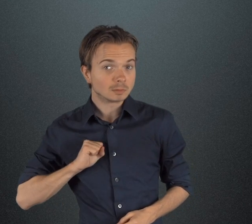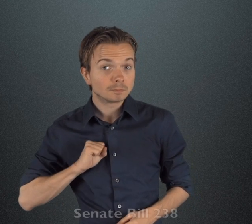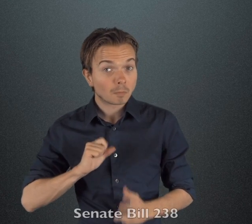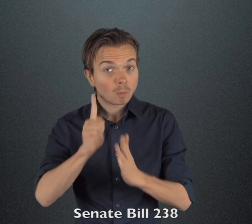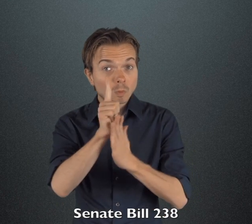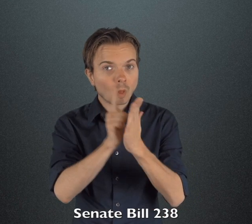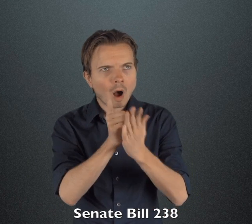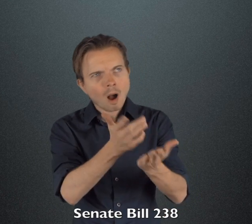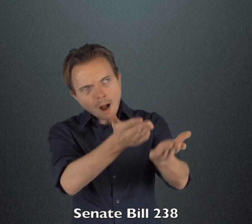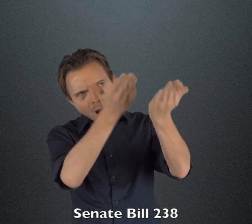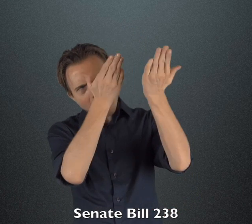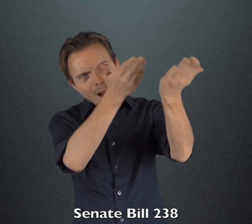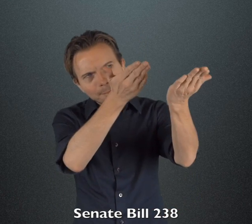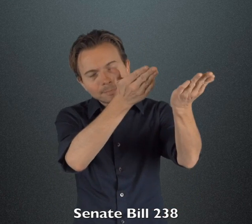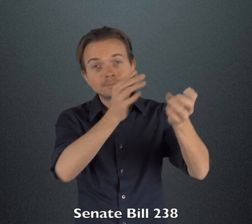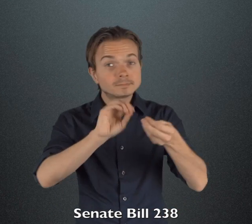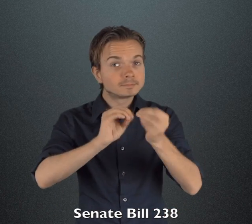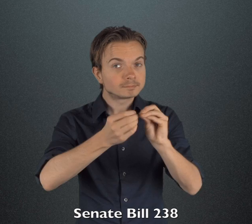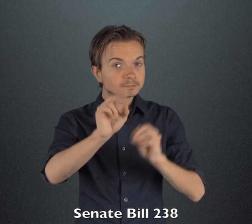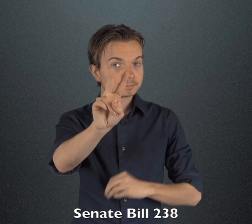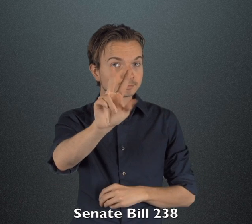Senate Bill 238.